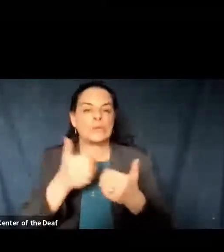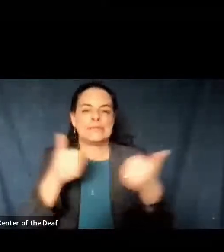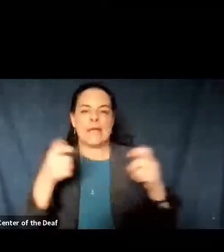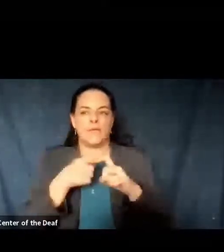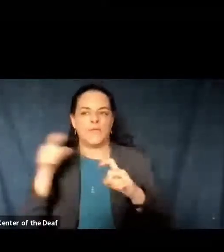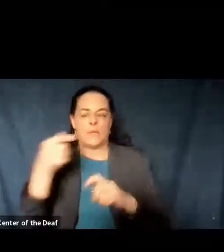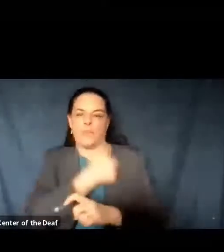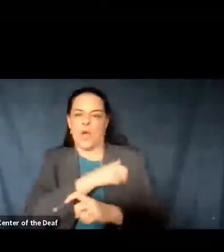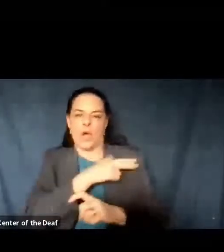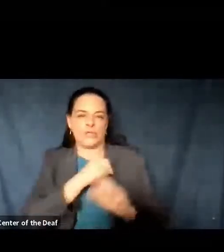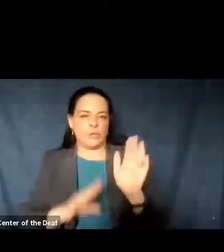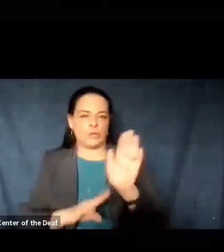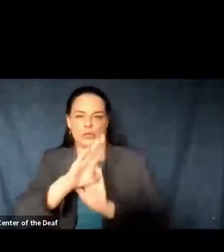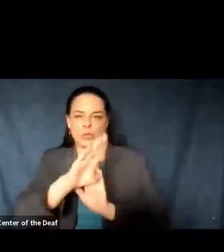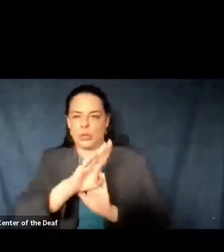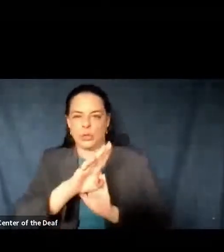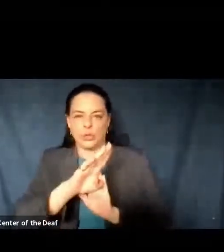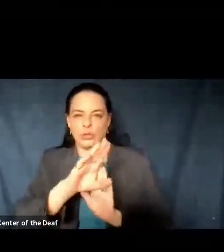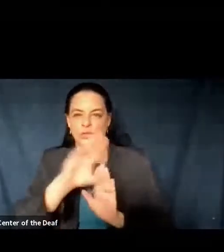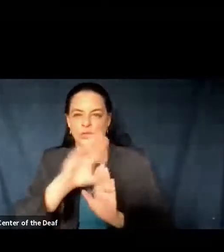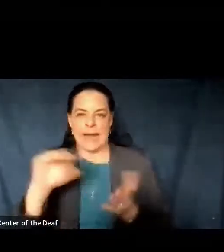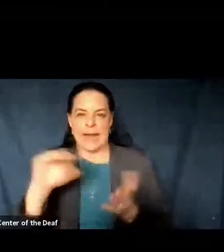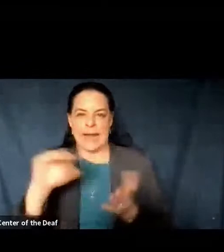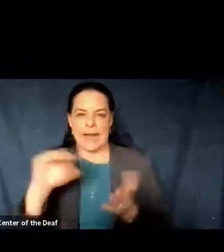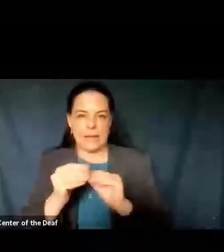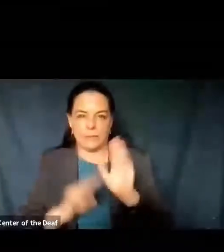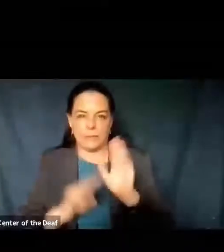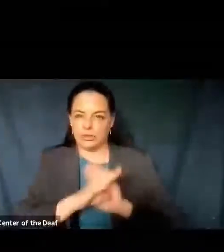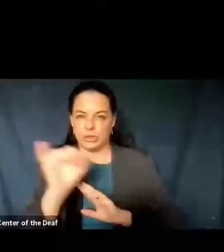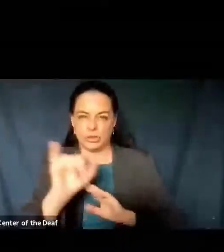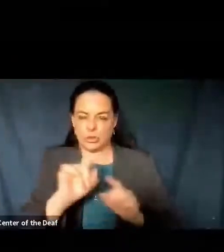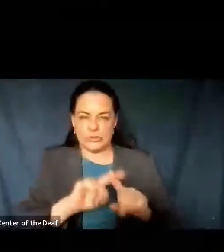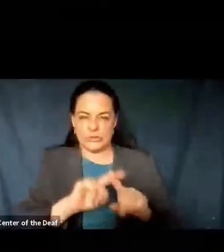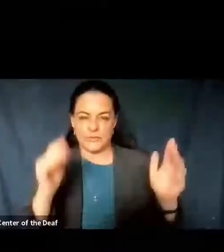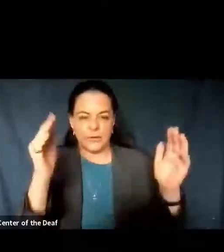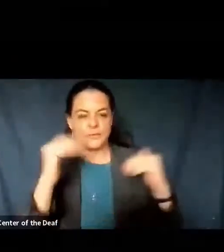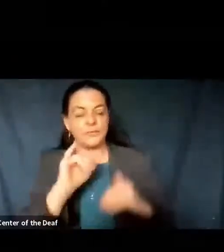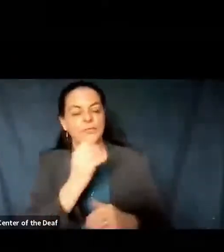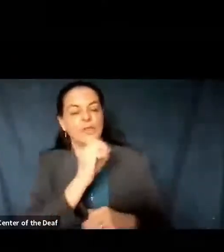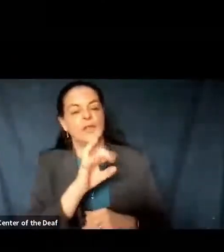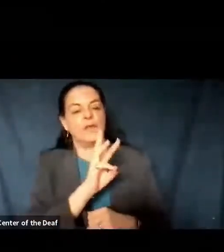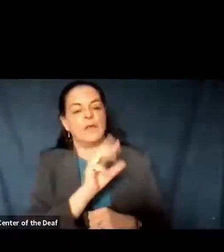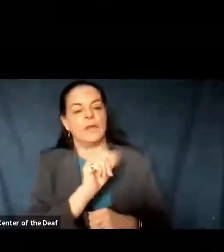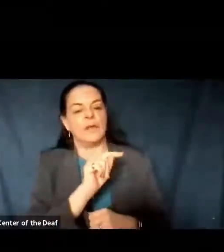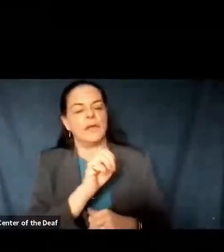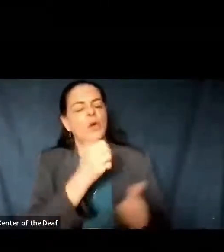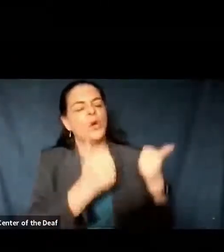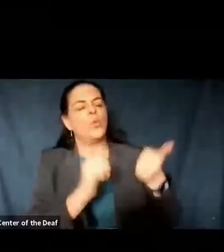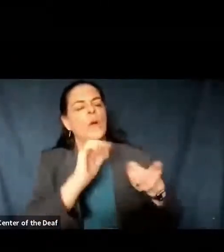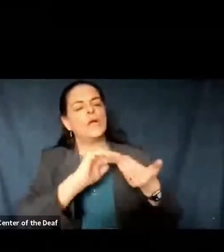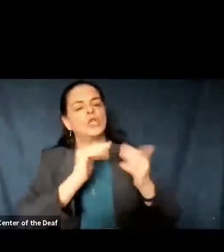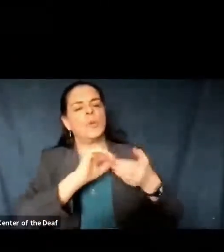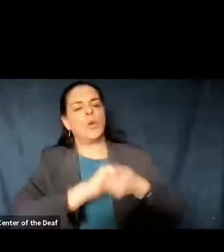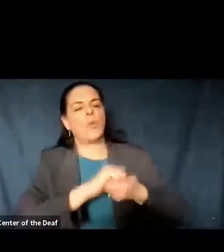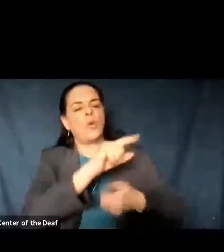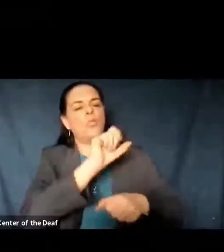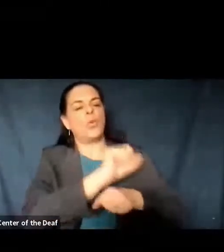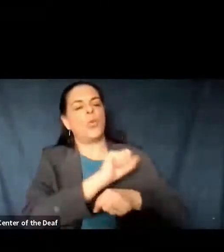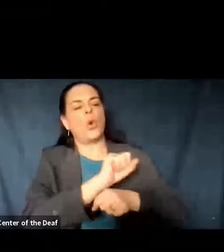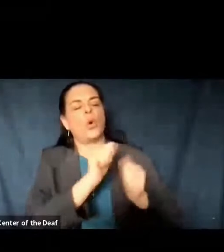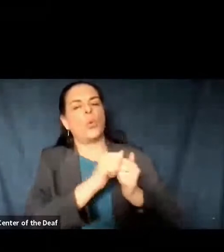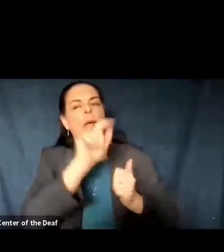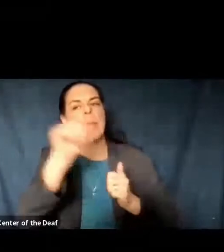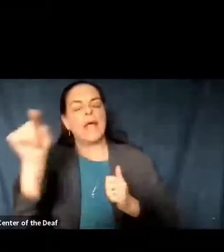in the deaths as well. From Jeff with WATE, which community partners are you working with in expanding